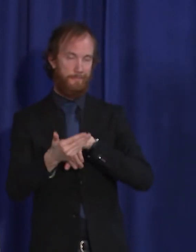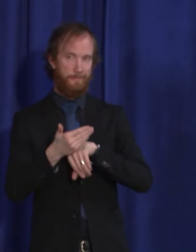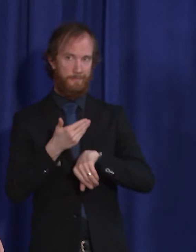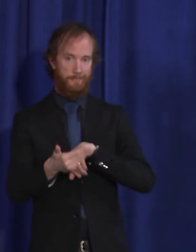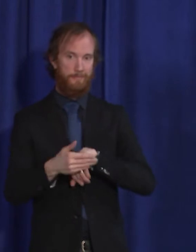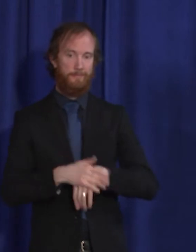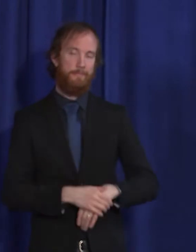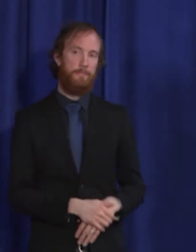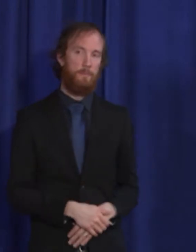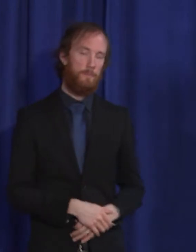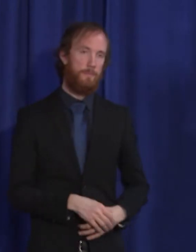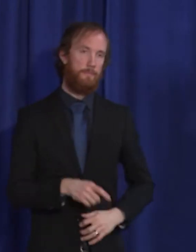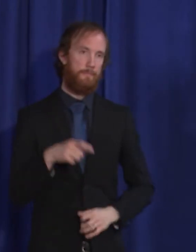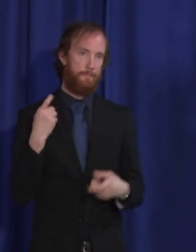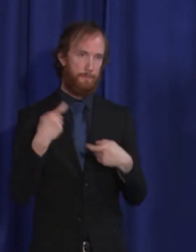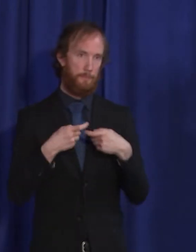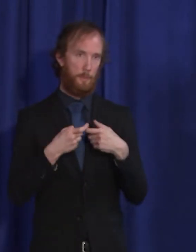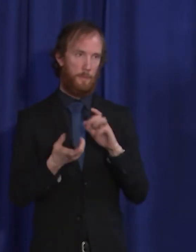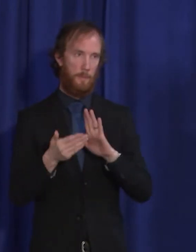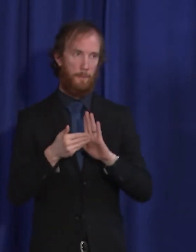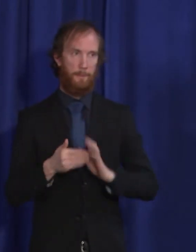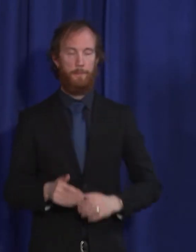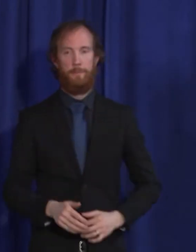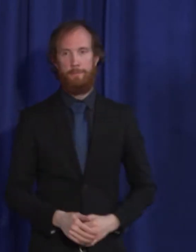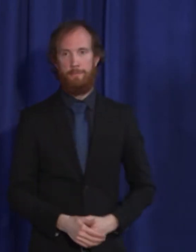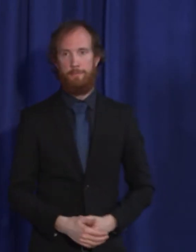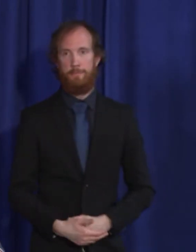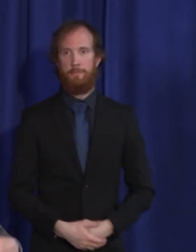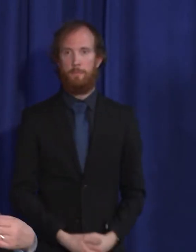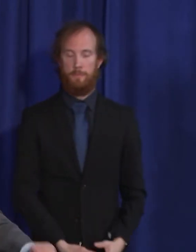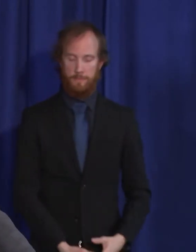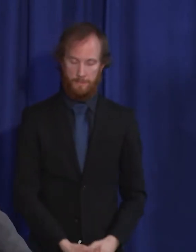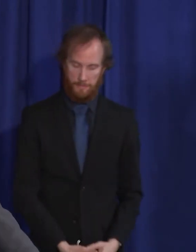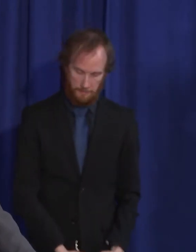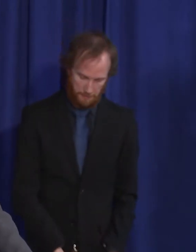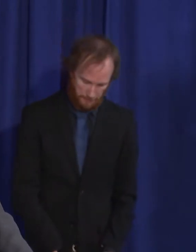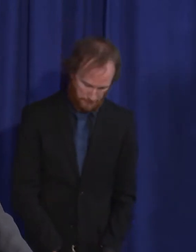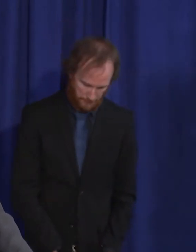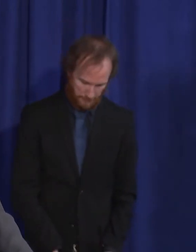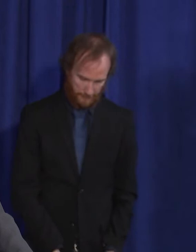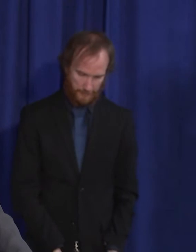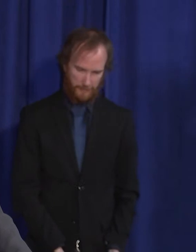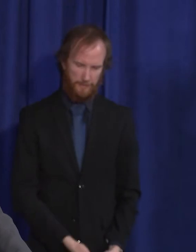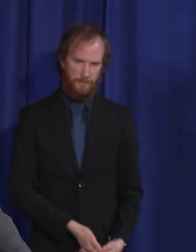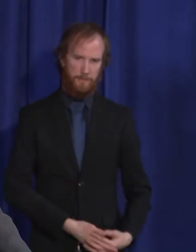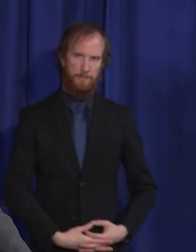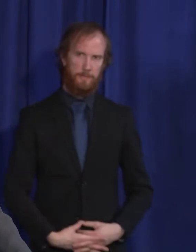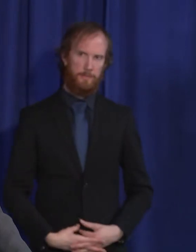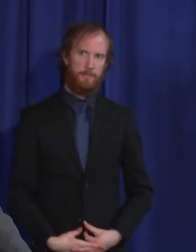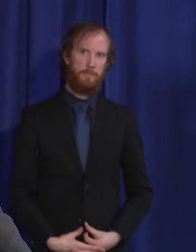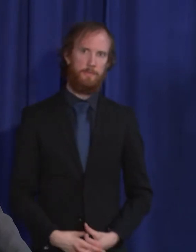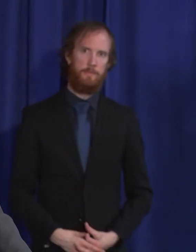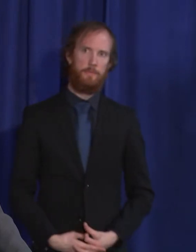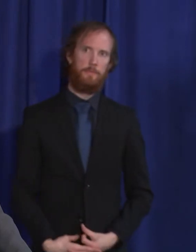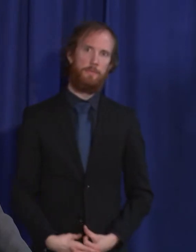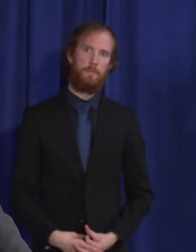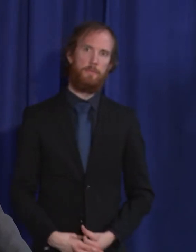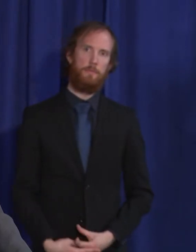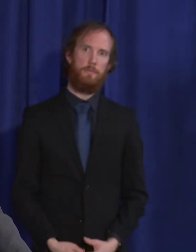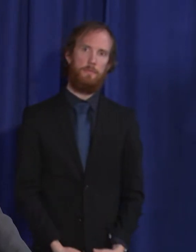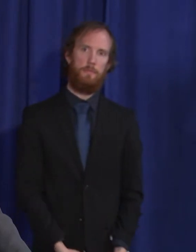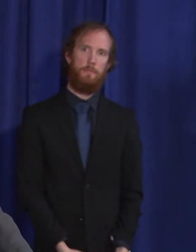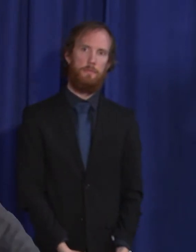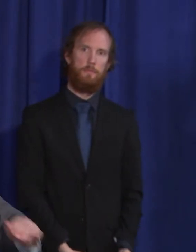ver yo pienso en las escuelas, y de allí si el riesgo cambia para la ciudad, y si